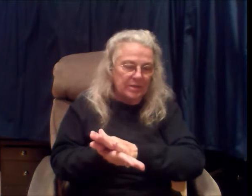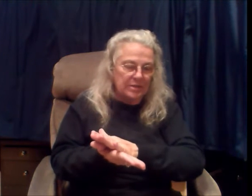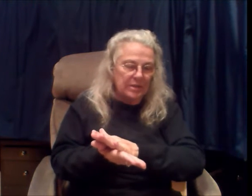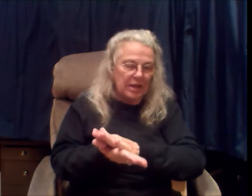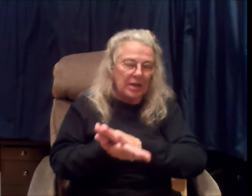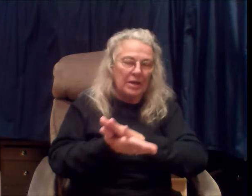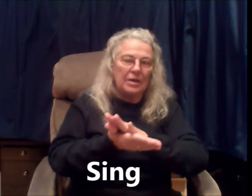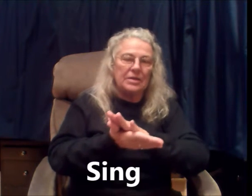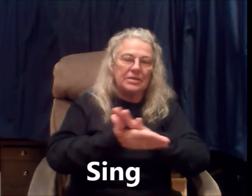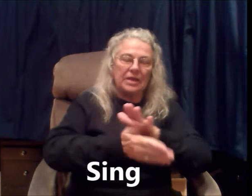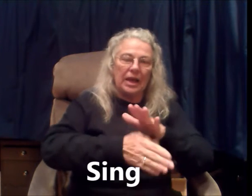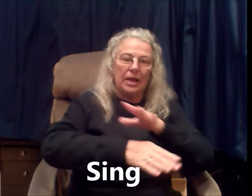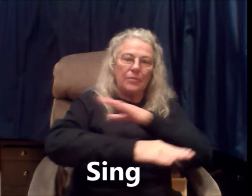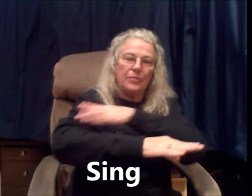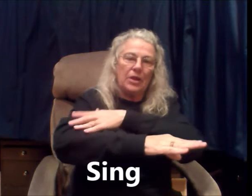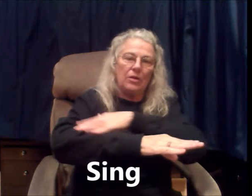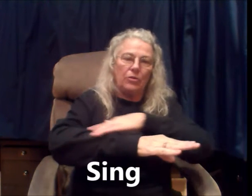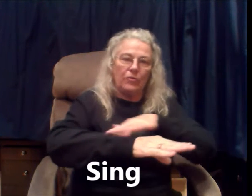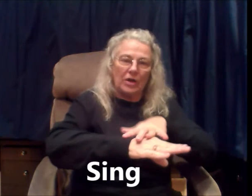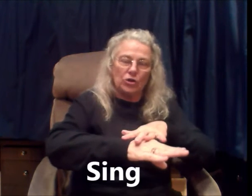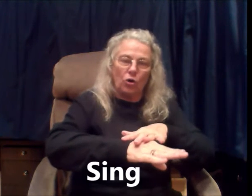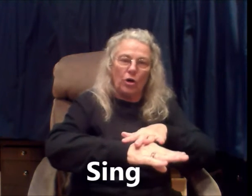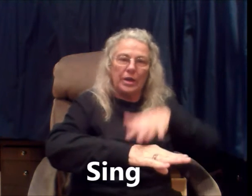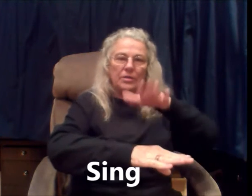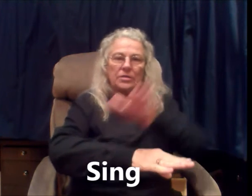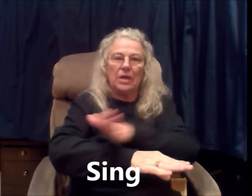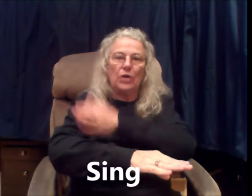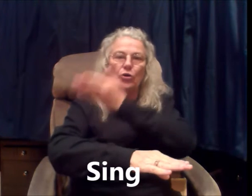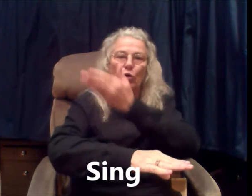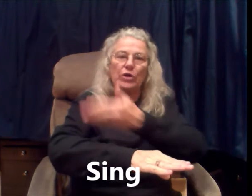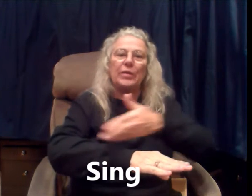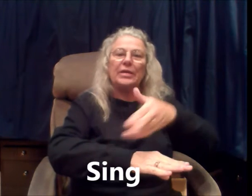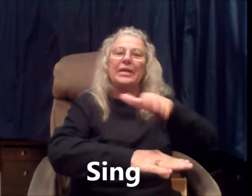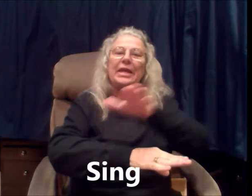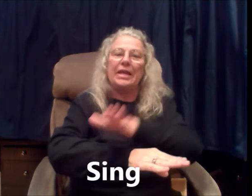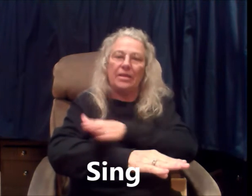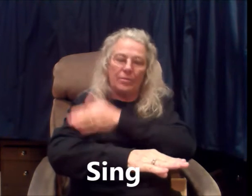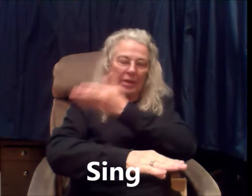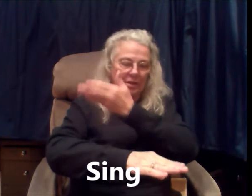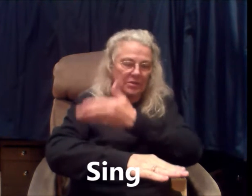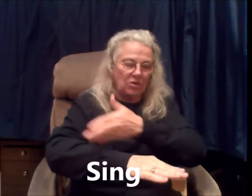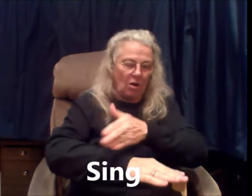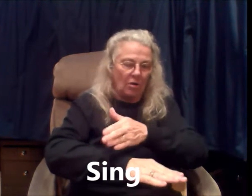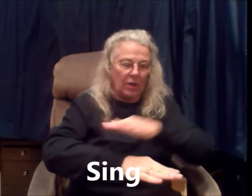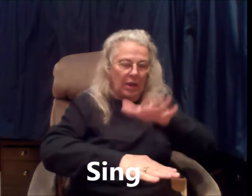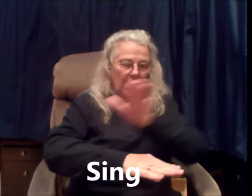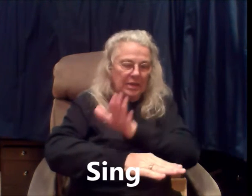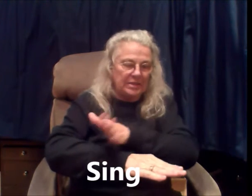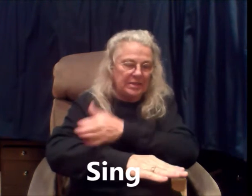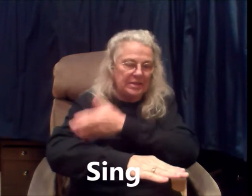praises. Sing, you've got your audience, and you're going to be leading them in song.